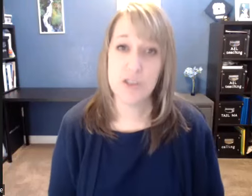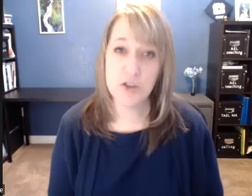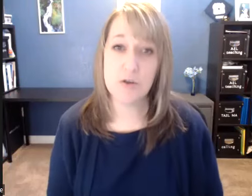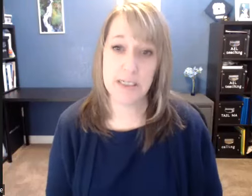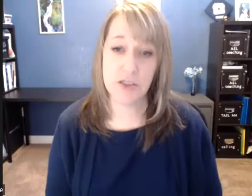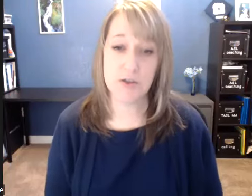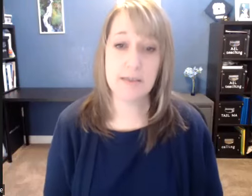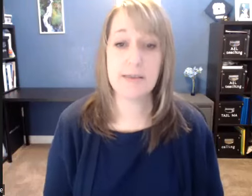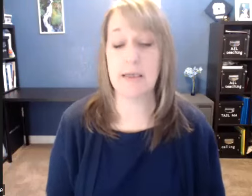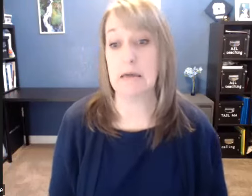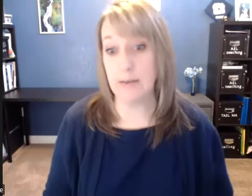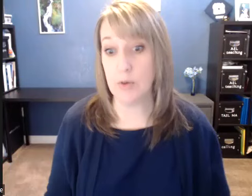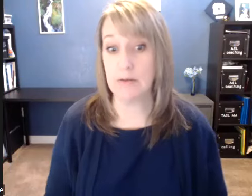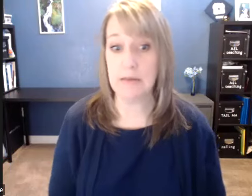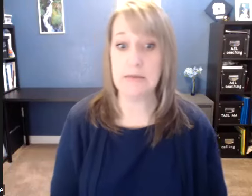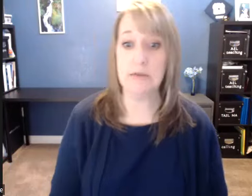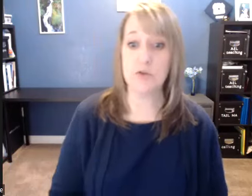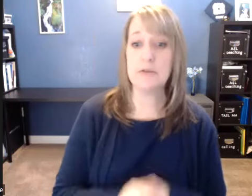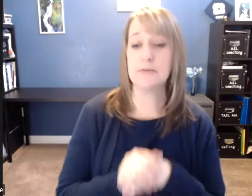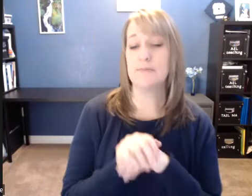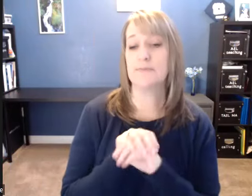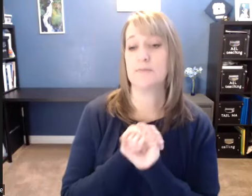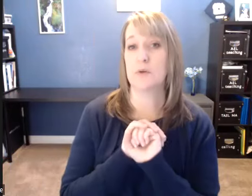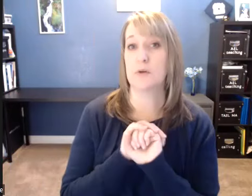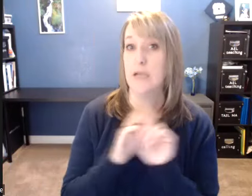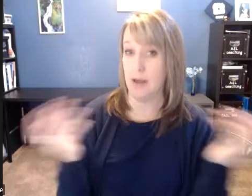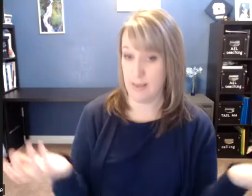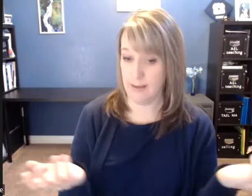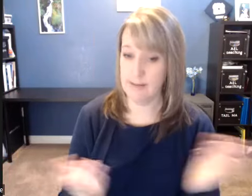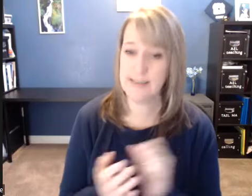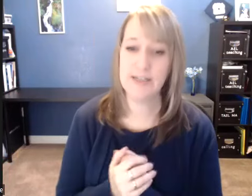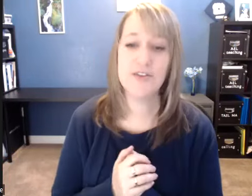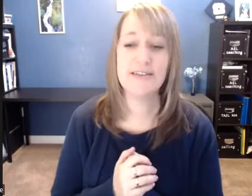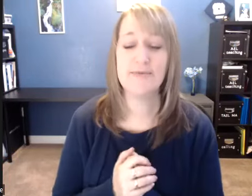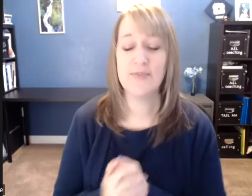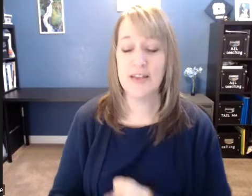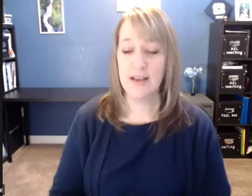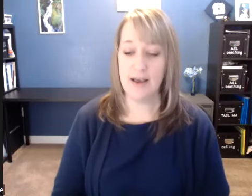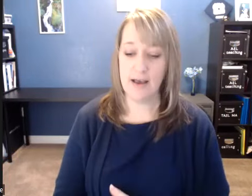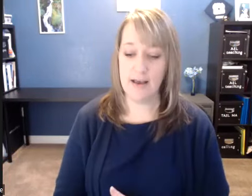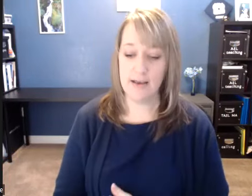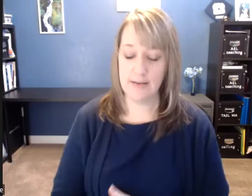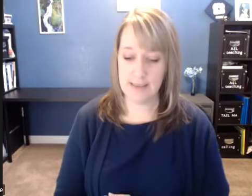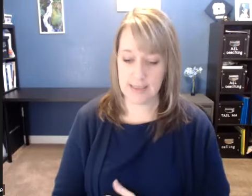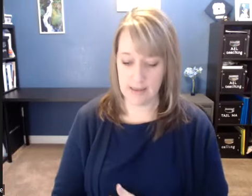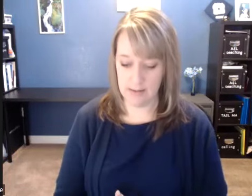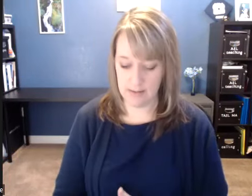Danger or dangerous, like a neighborhood that's dangerous or anything that's dangerous. Let's see.